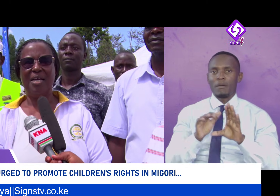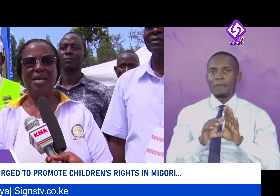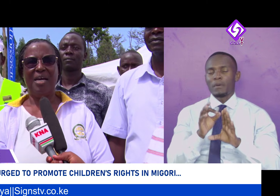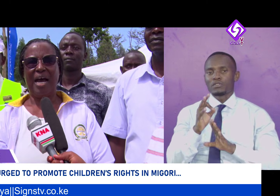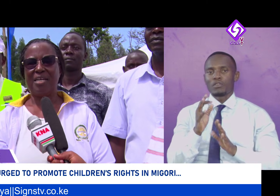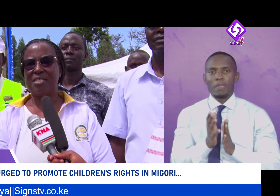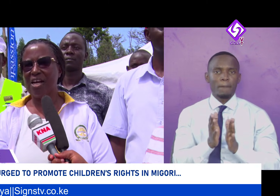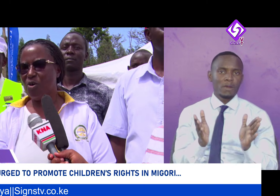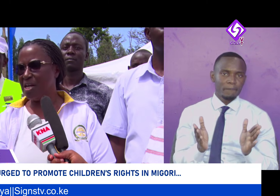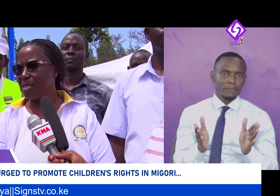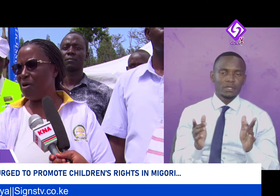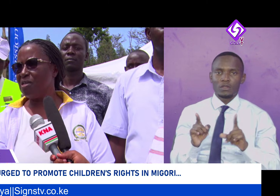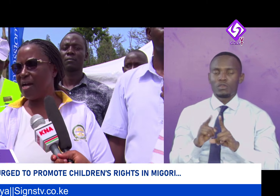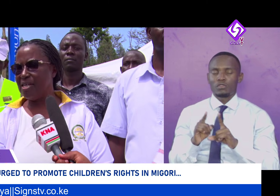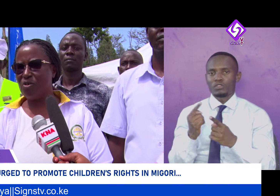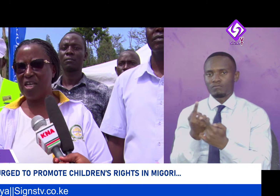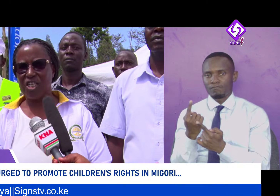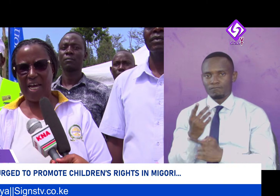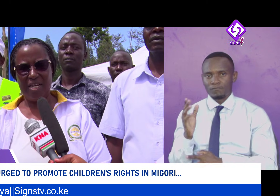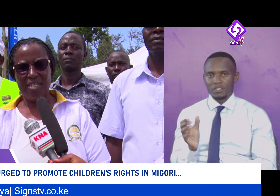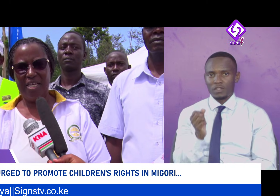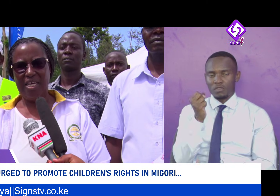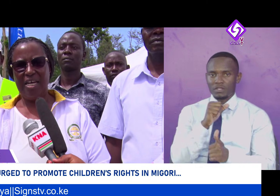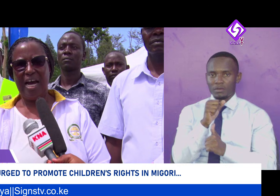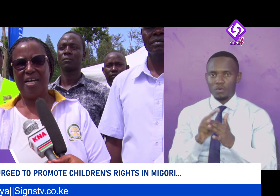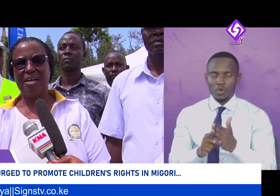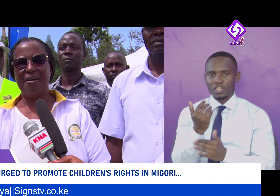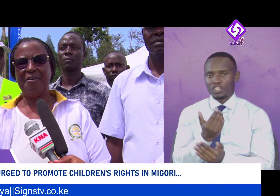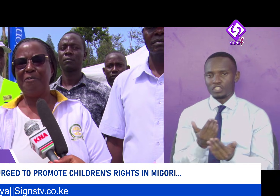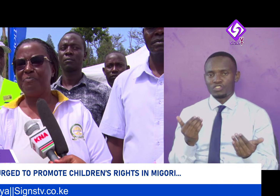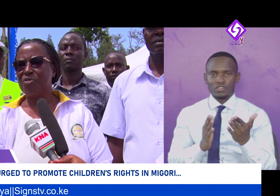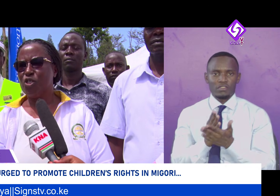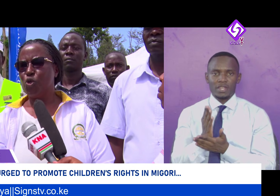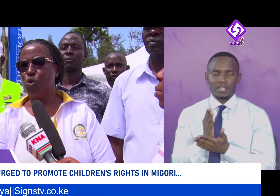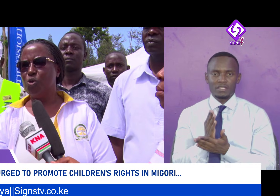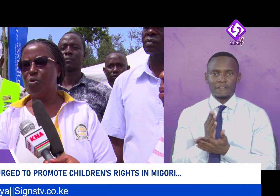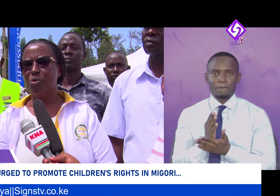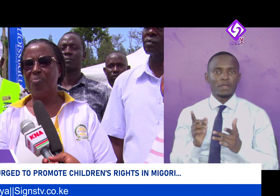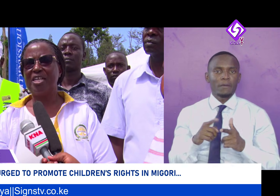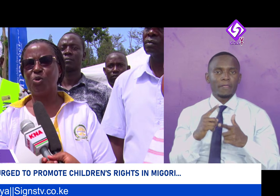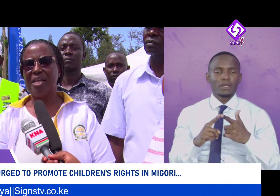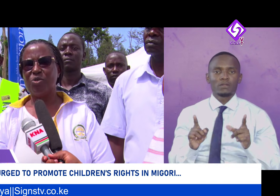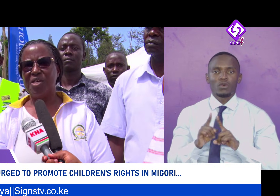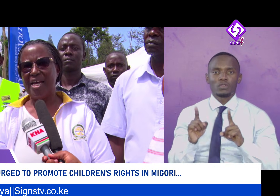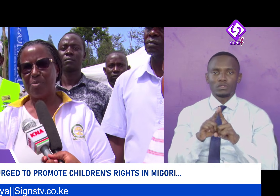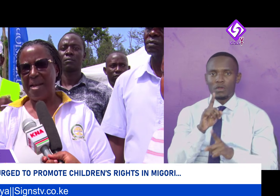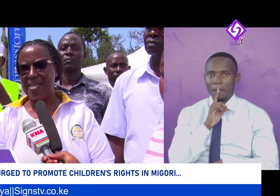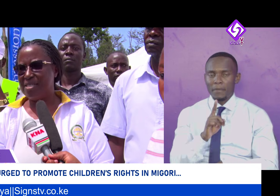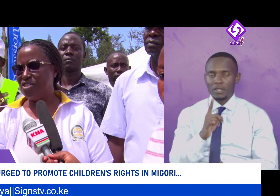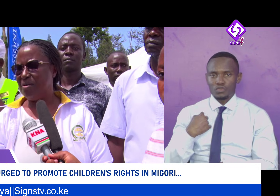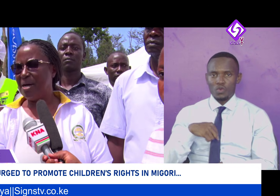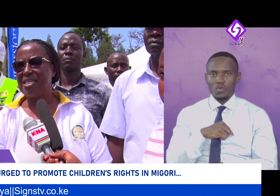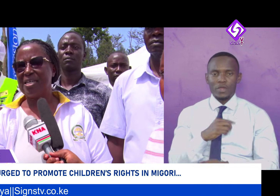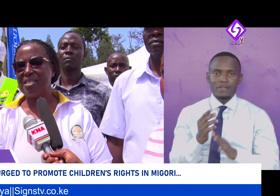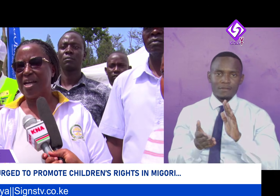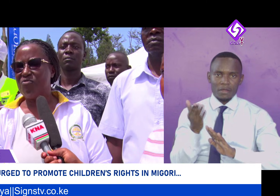public and stakeholders about the rights of the child, and to make sure that we